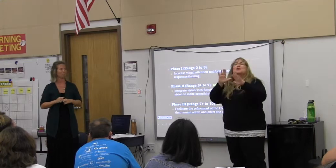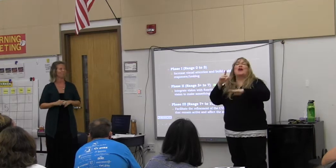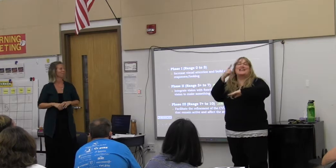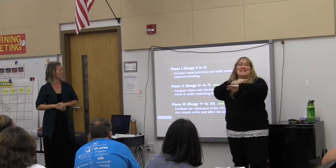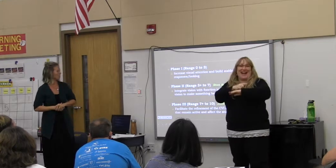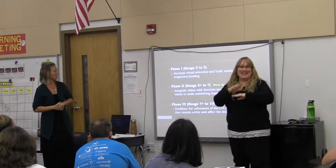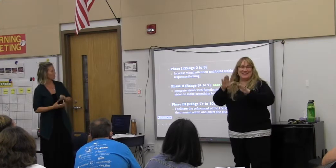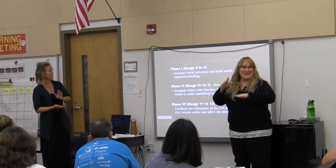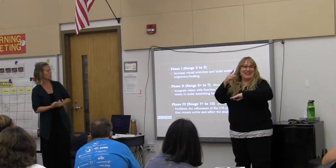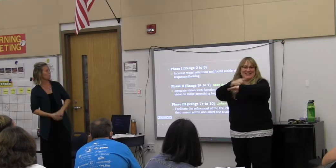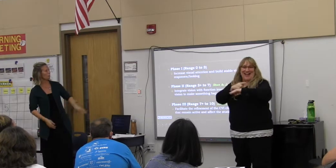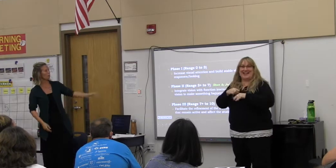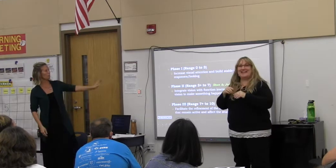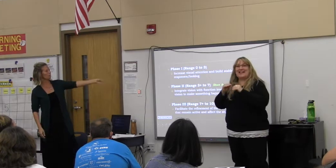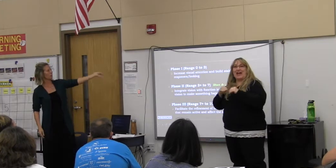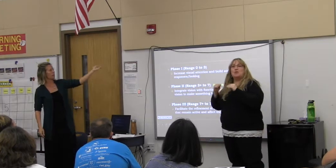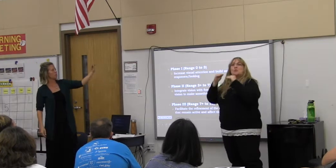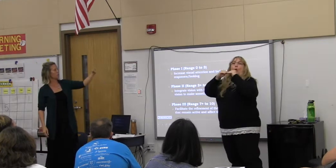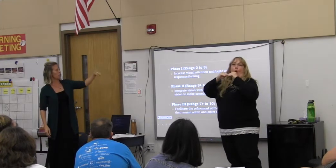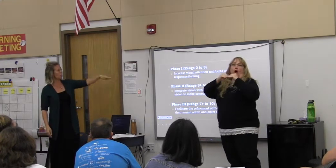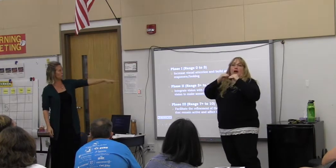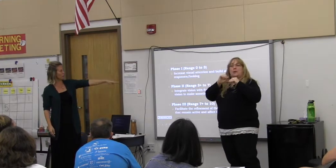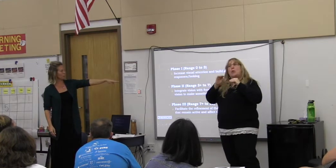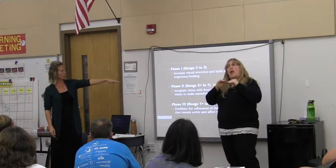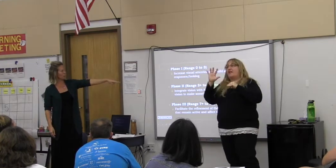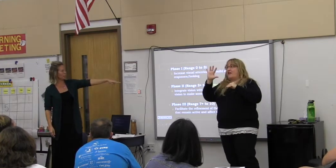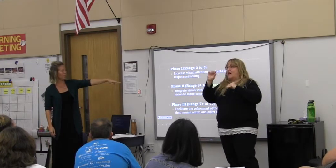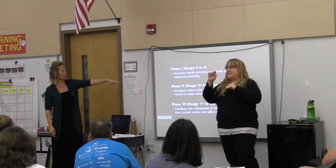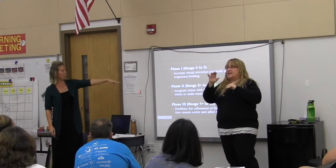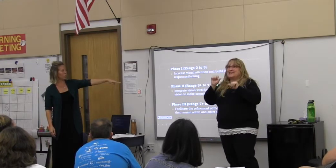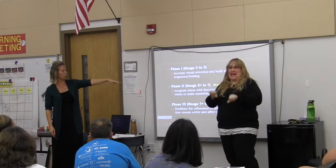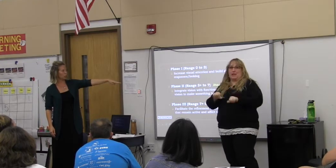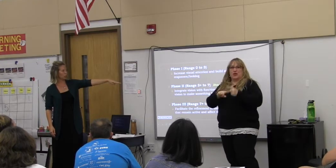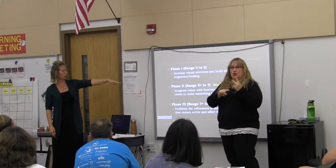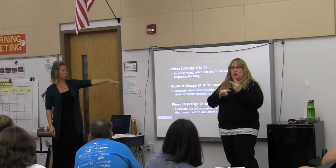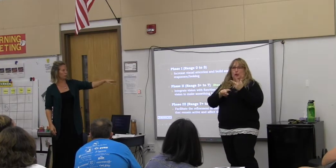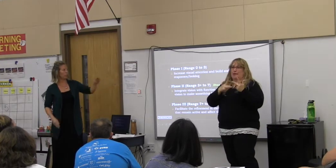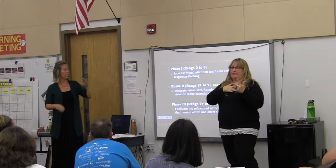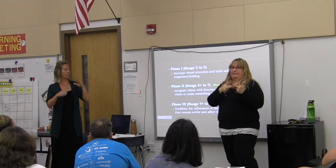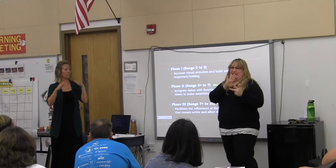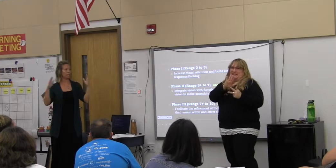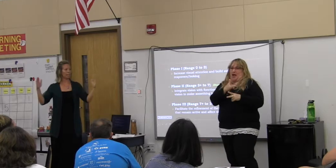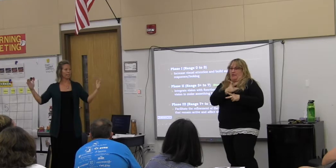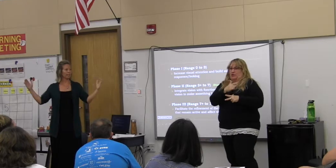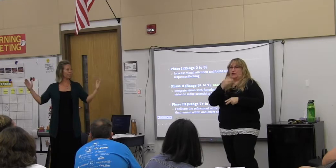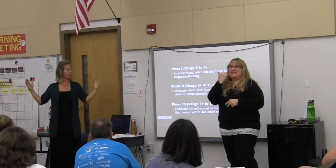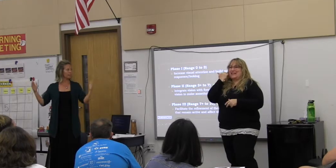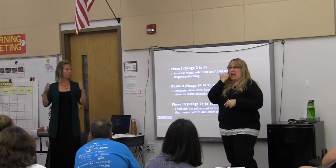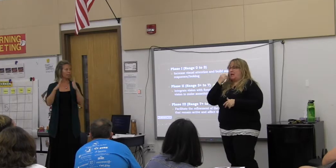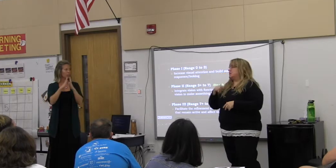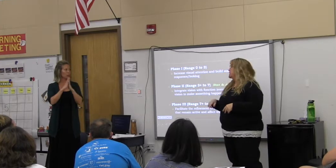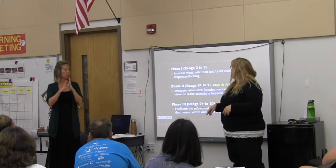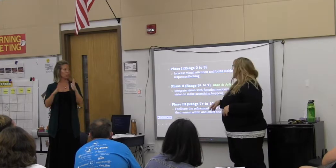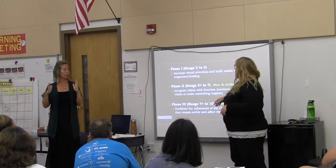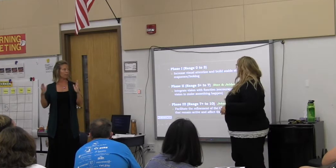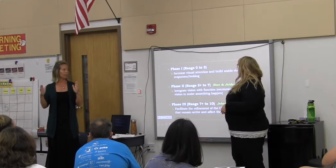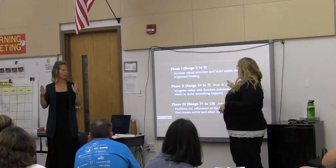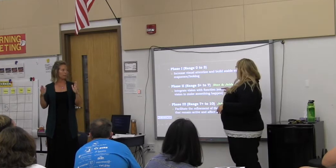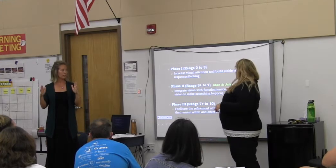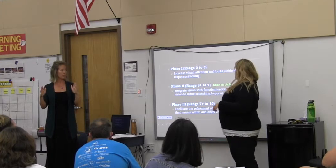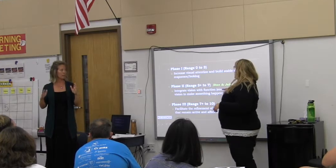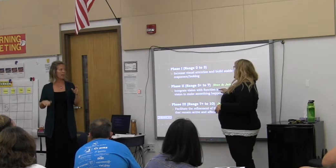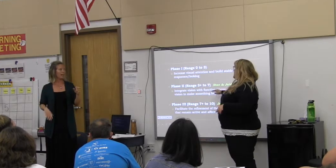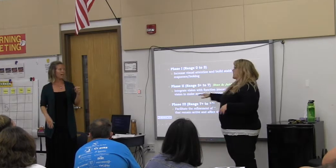him. Okay, so phase 2, if you look again at that scale, it goes from 3